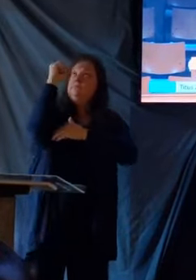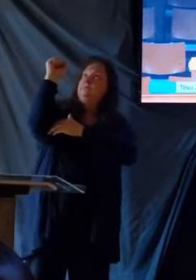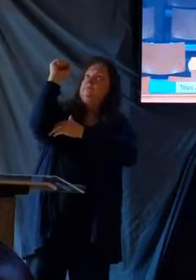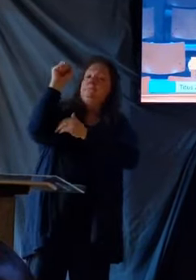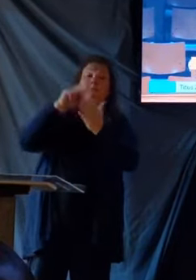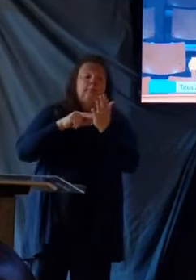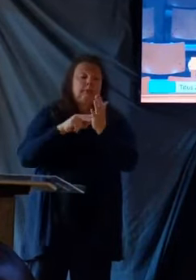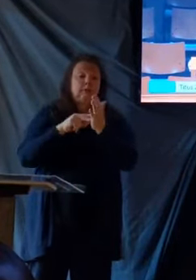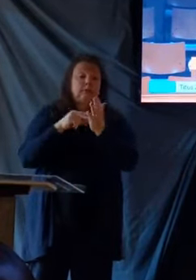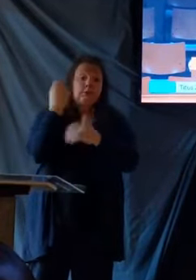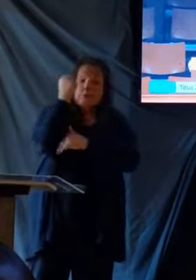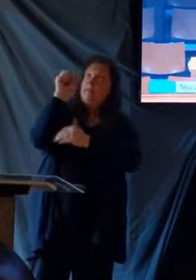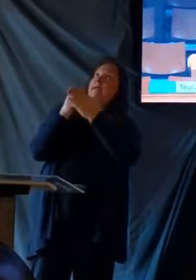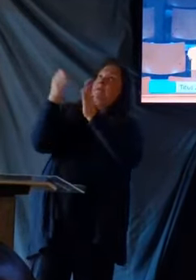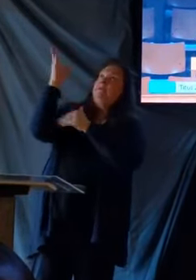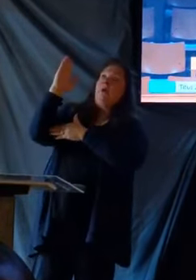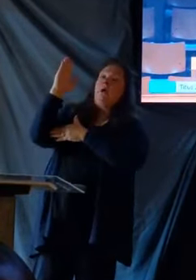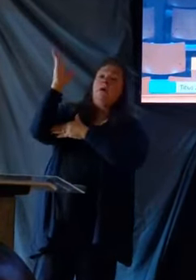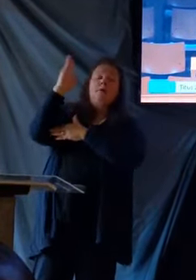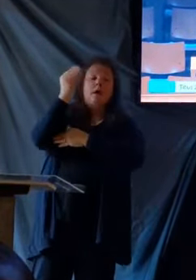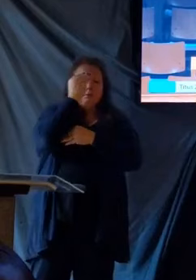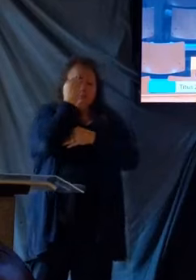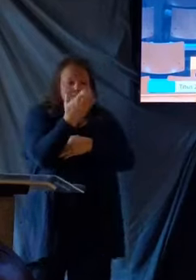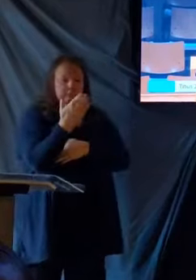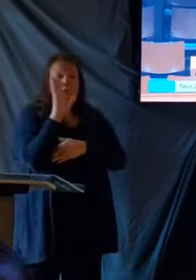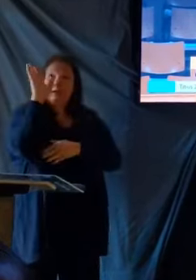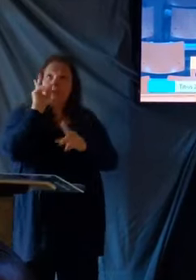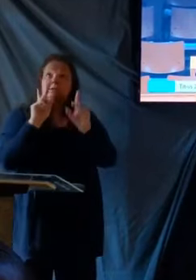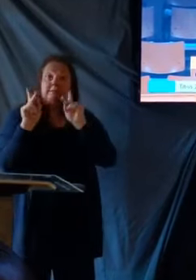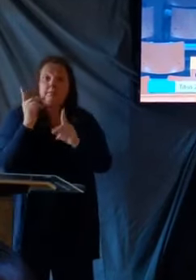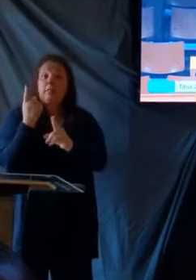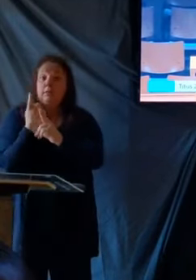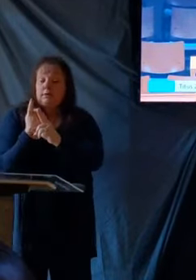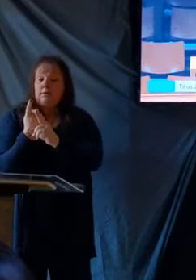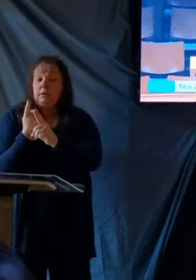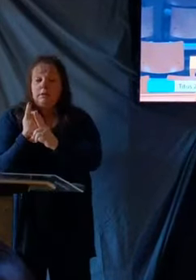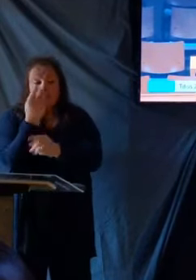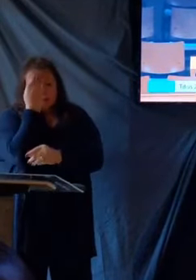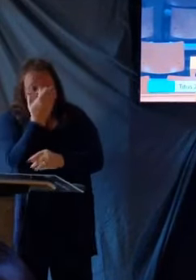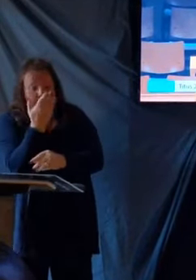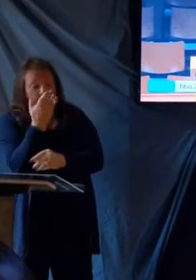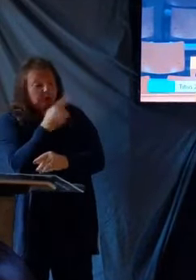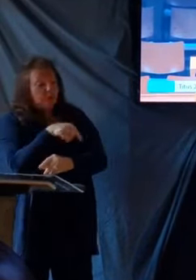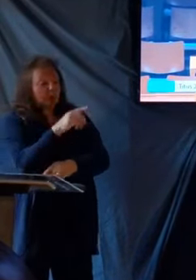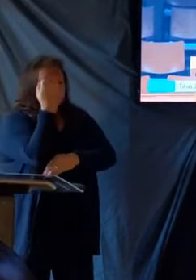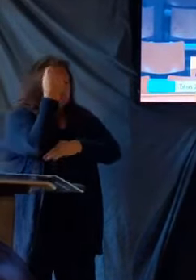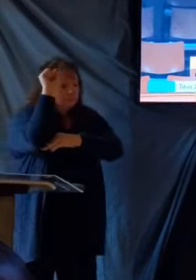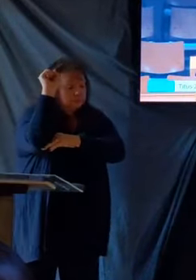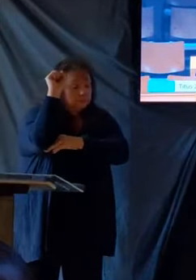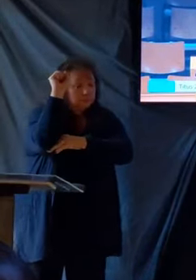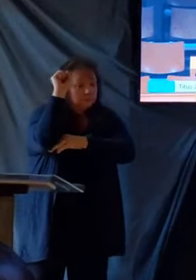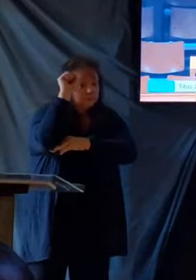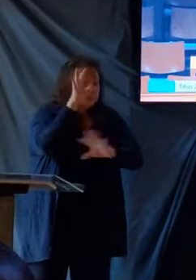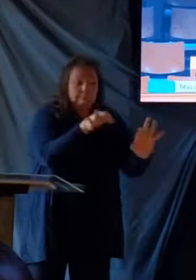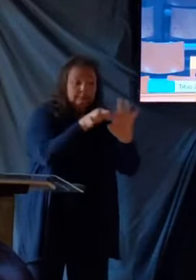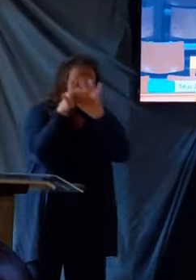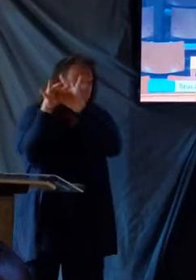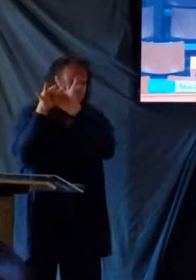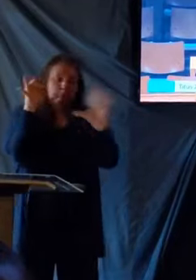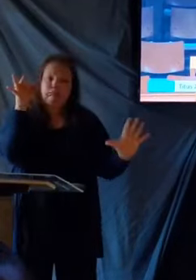in disobedience. God addresses his word to his people and tells the disobedience about those who don't belong to